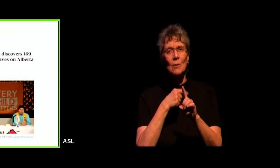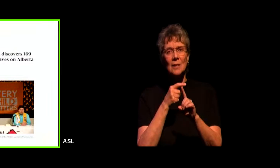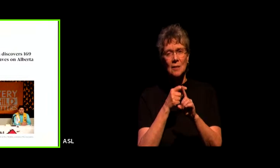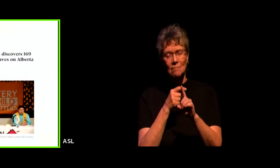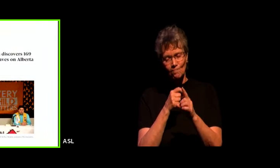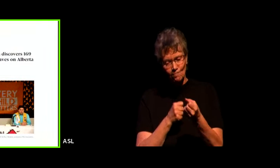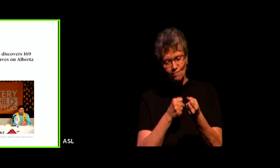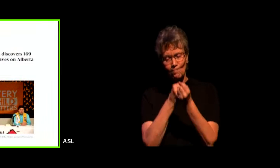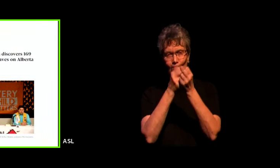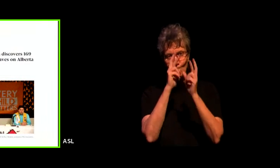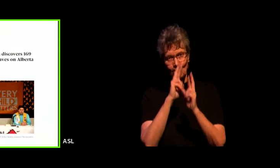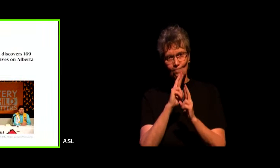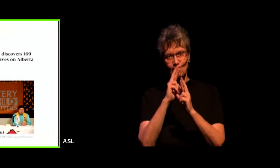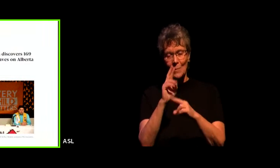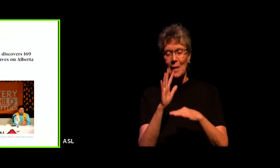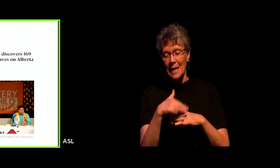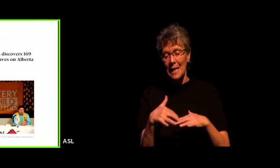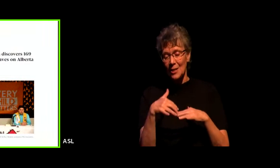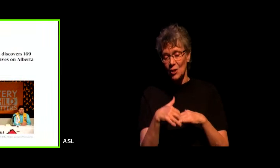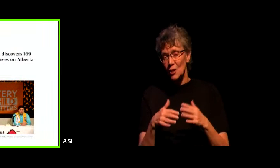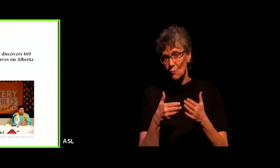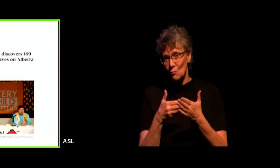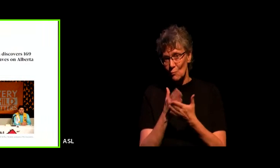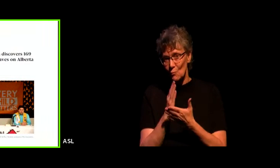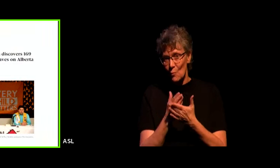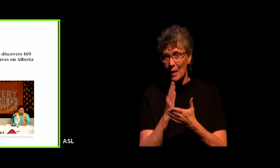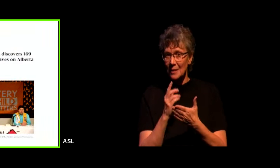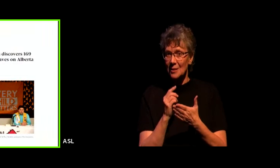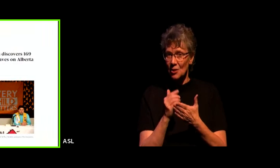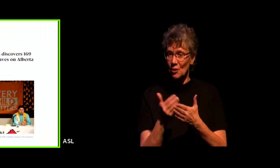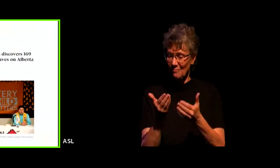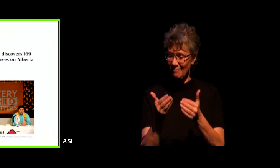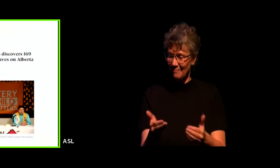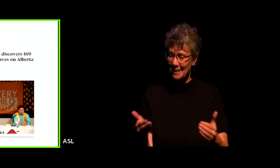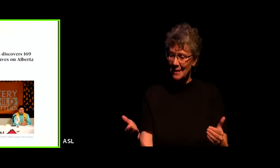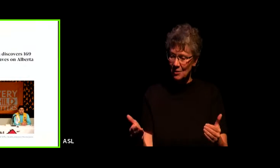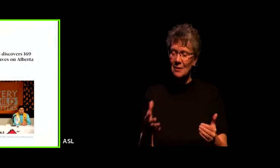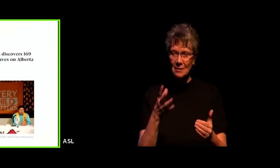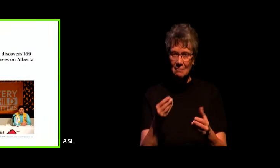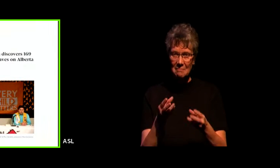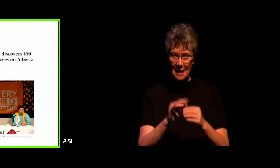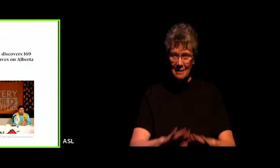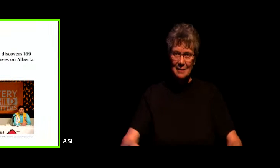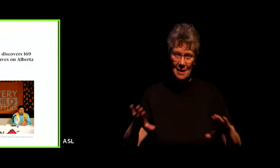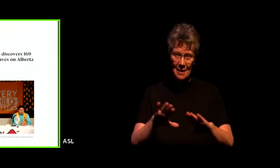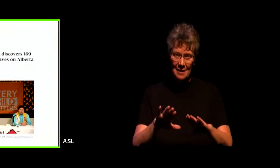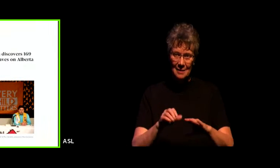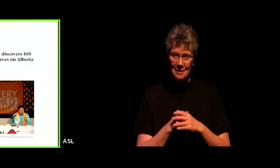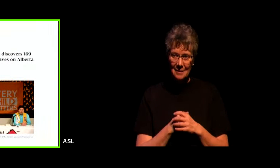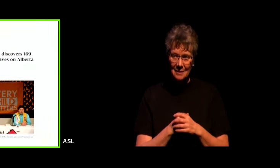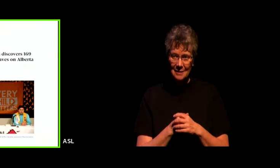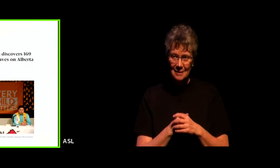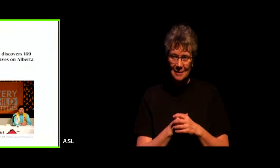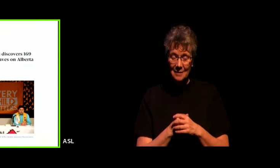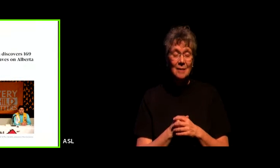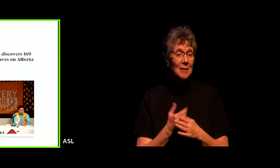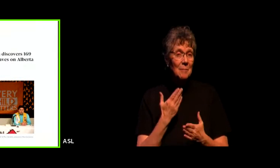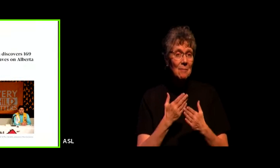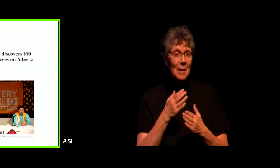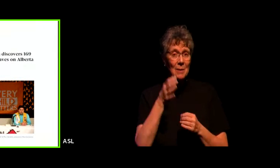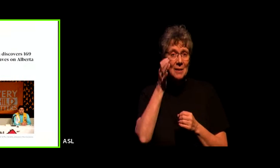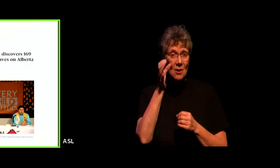So not assuming that, the values that we're taught as sort of Western archaeologists are the ones that communities may have. So this idea of don't dig. Maybe